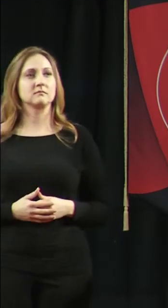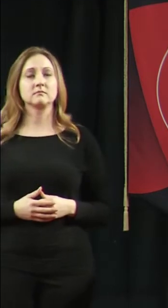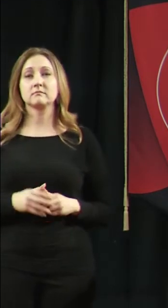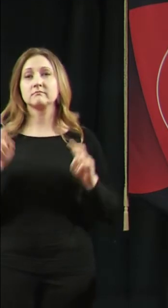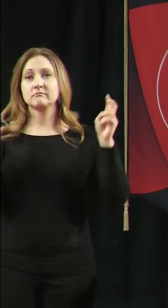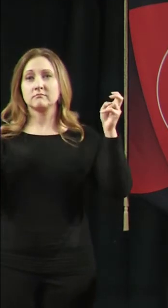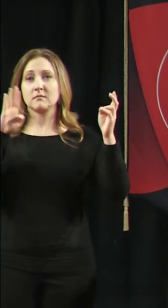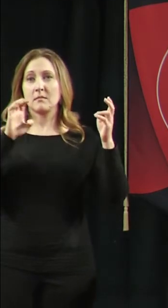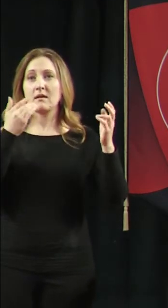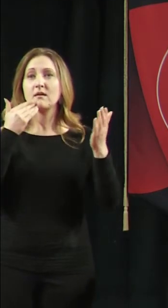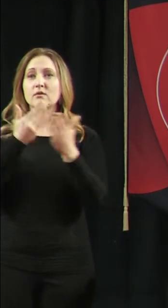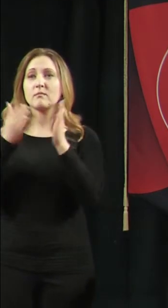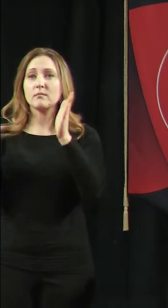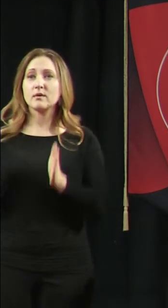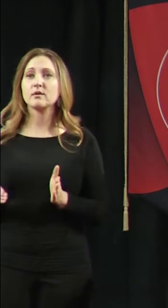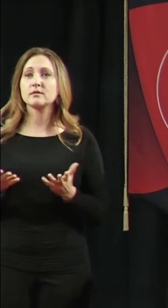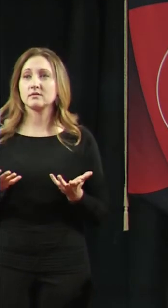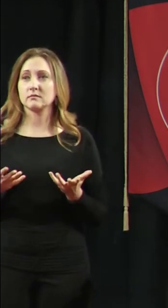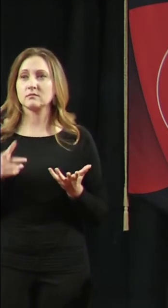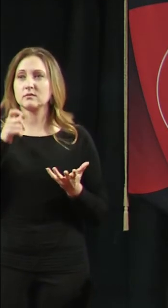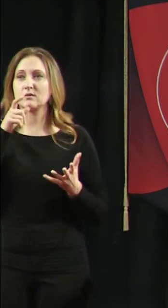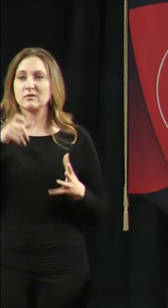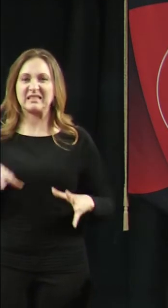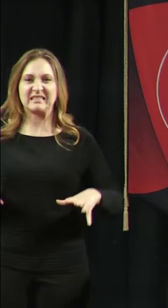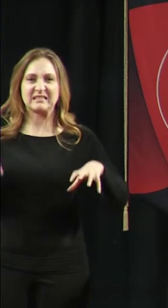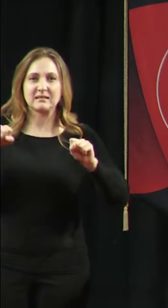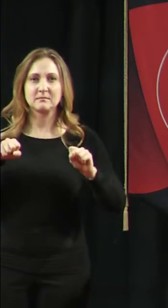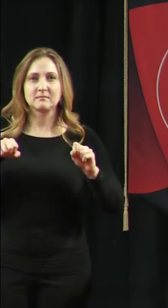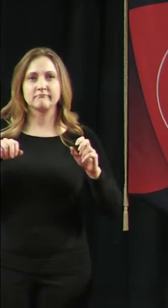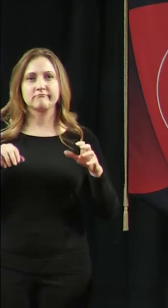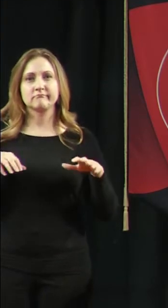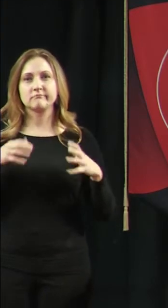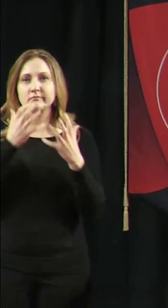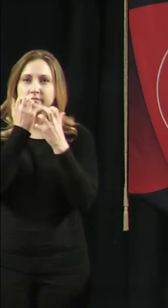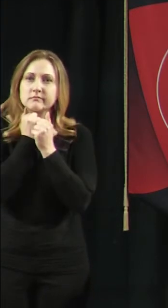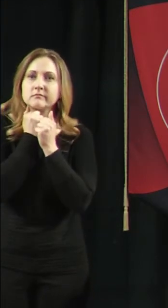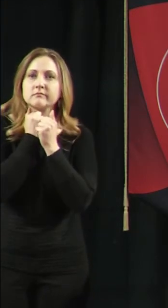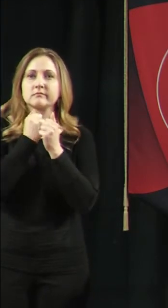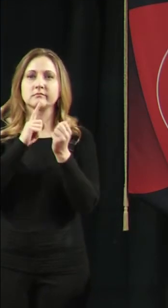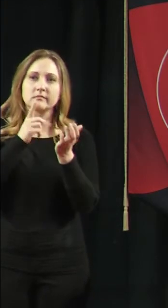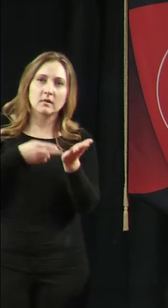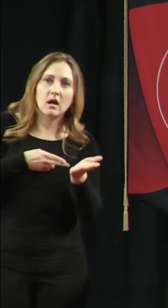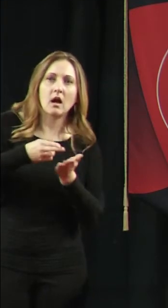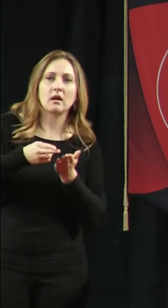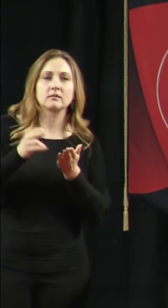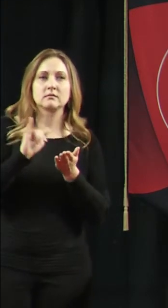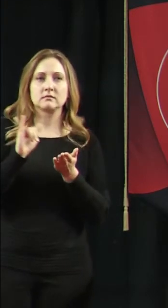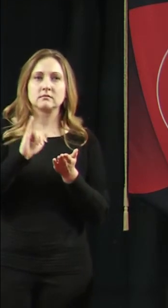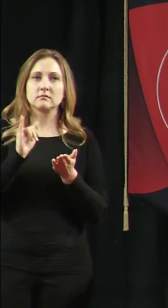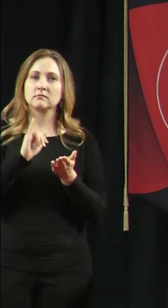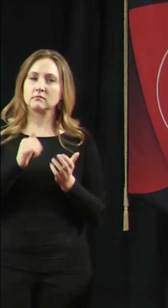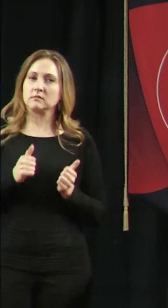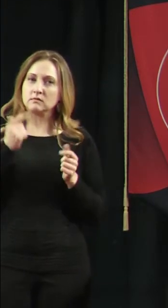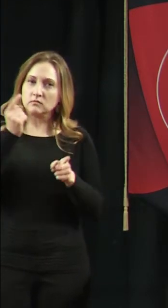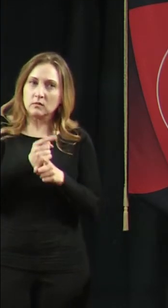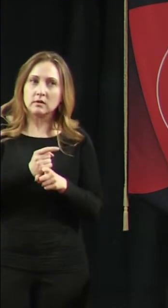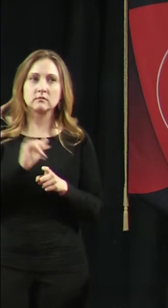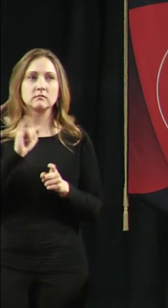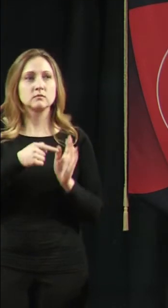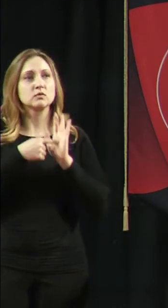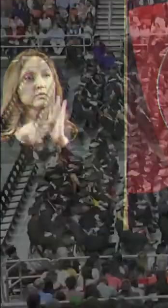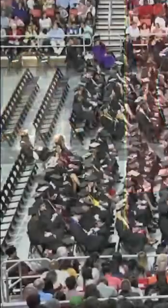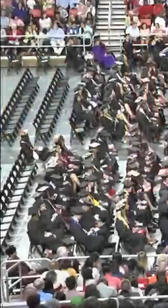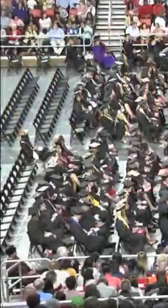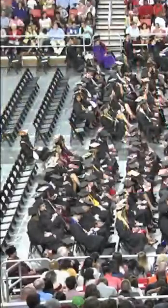Be a good person who adopts and lives by the values of honesty and integrity and demonstrates